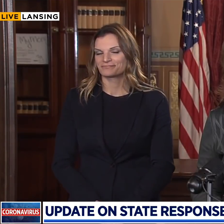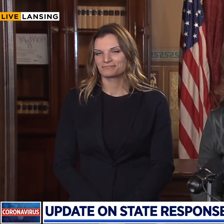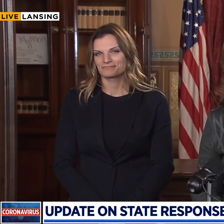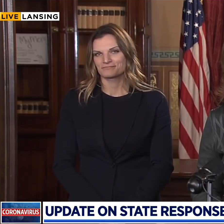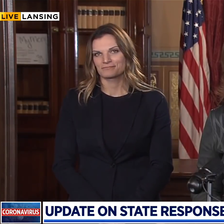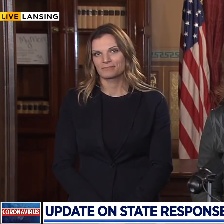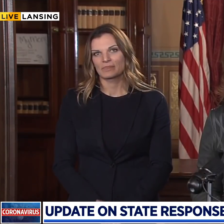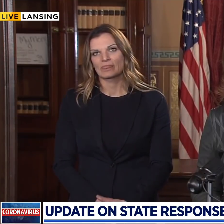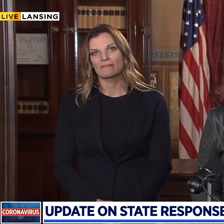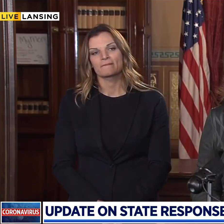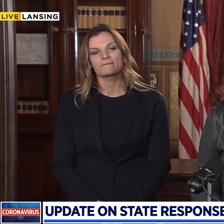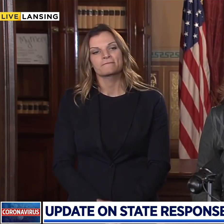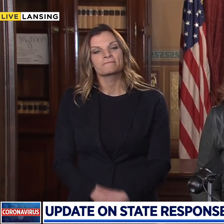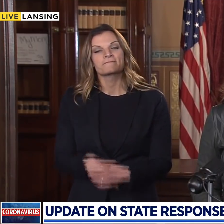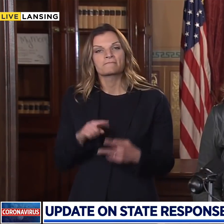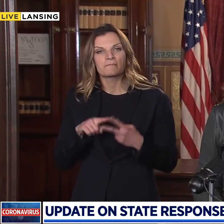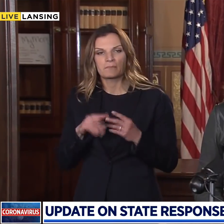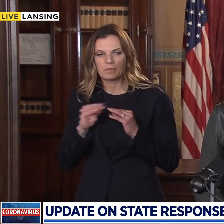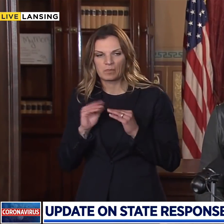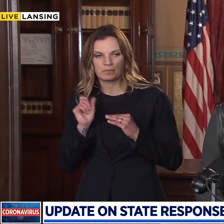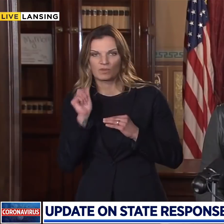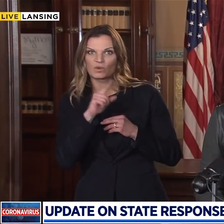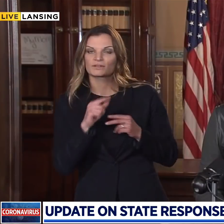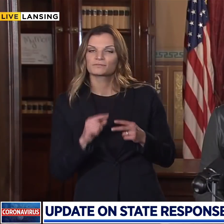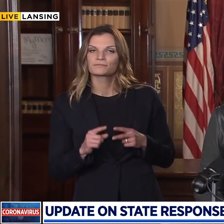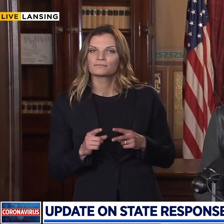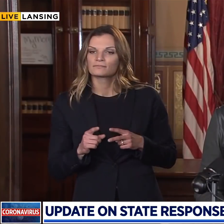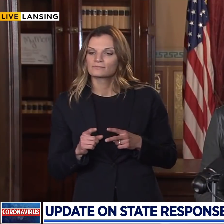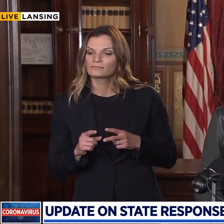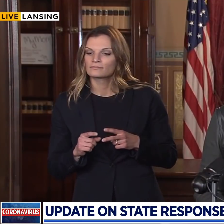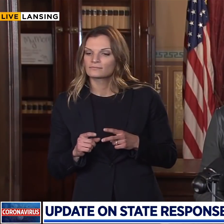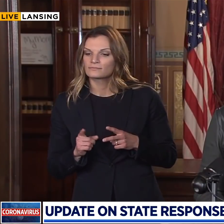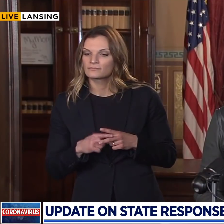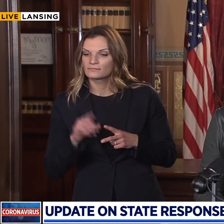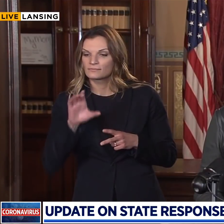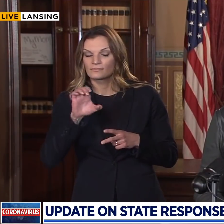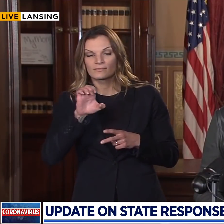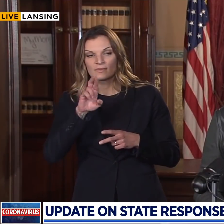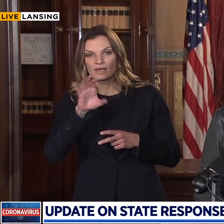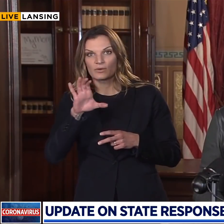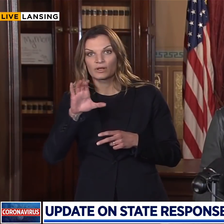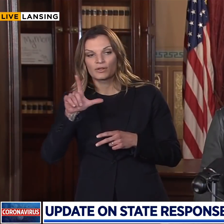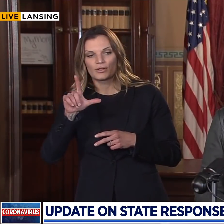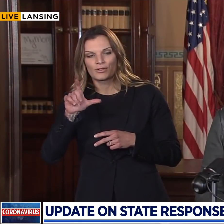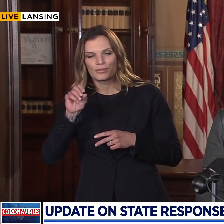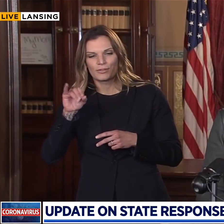All right, we've got time for just a couple more. So the next question will come from Eric Lloyd with TV 9 and 10.